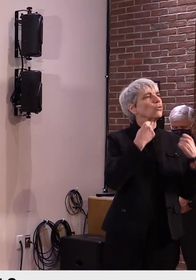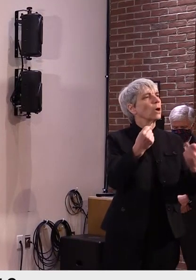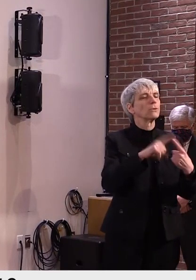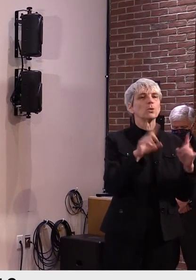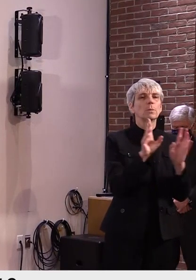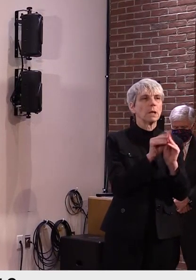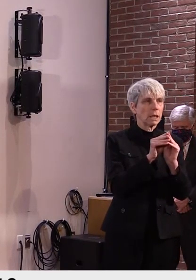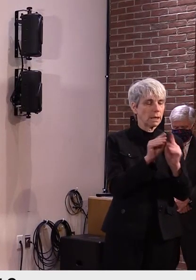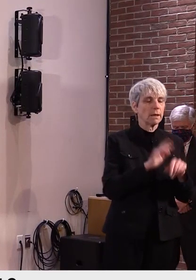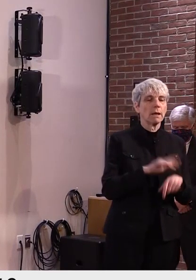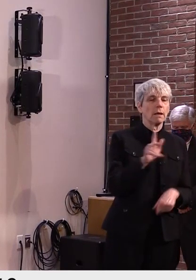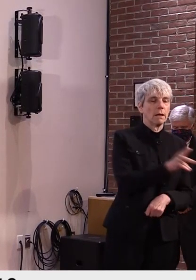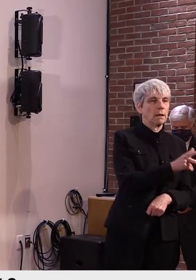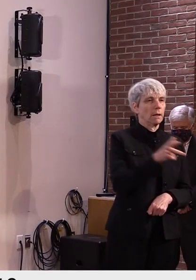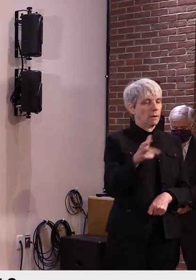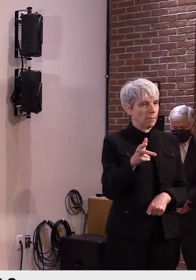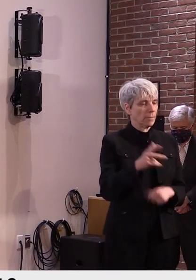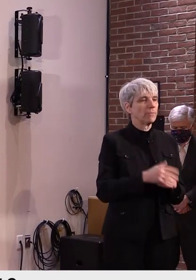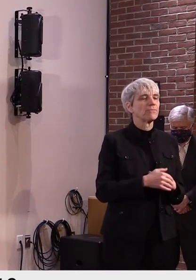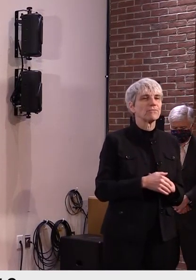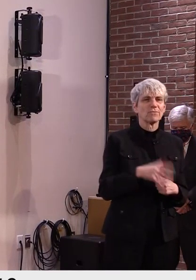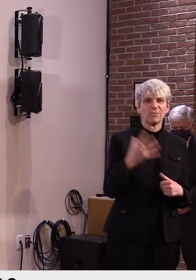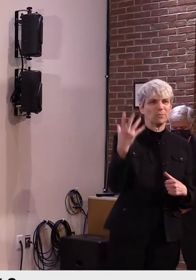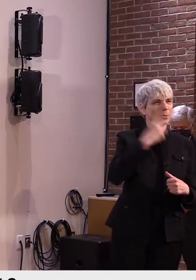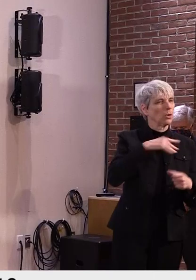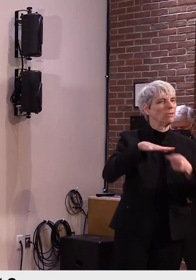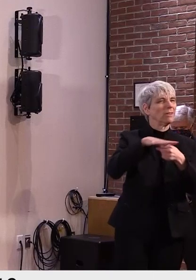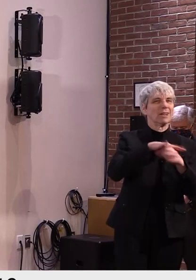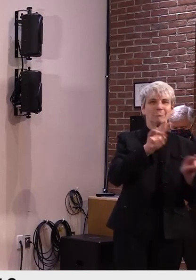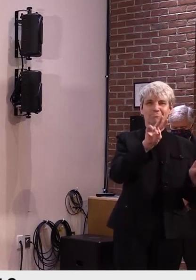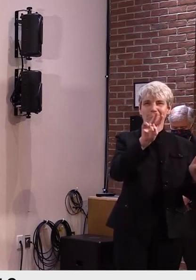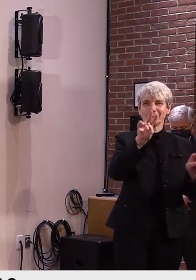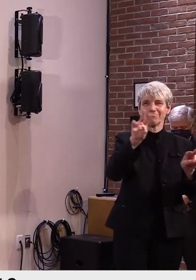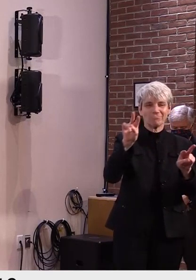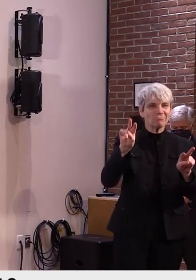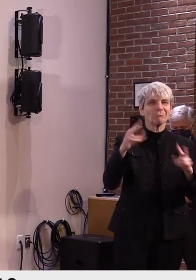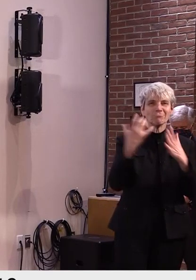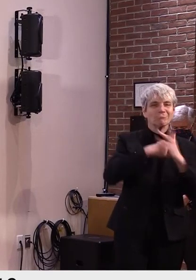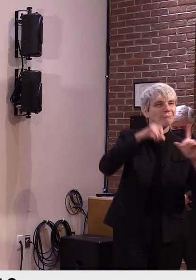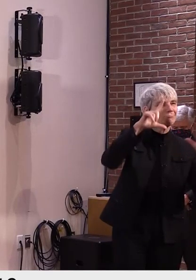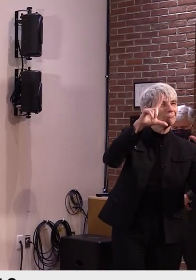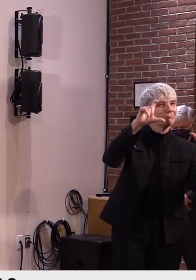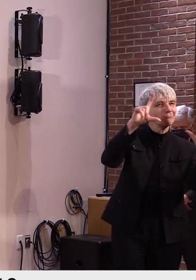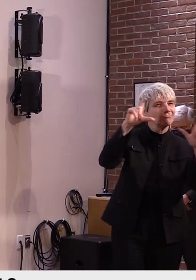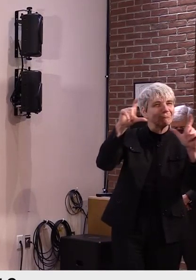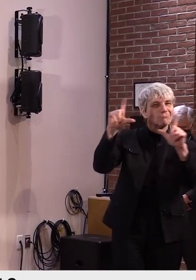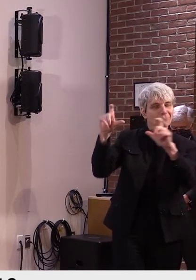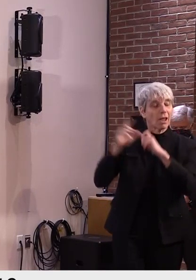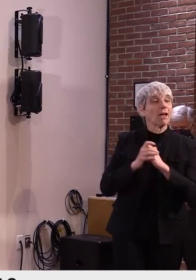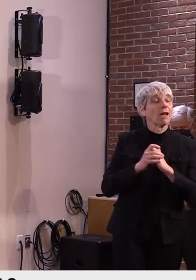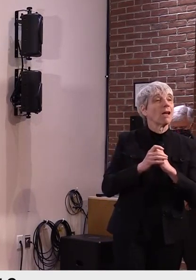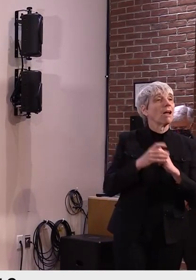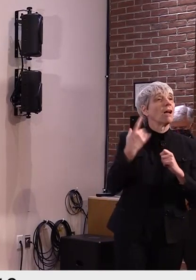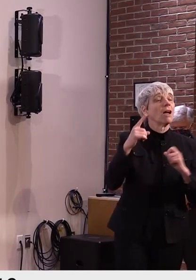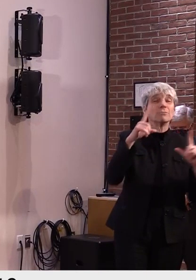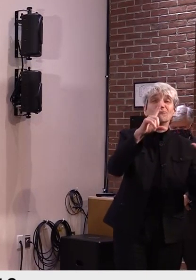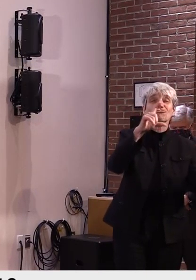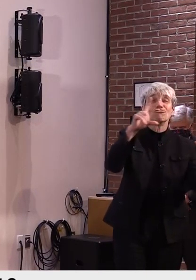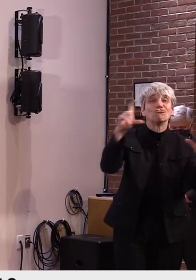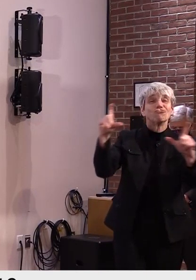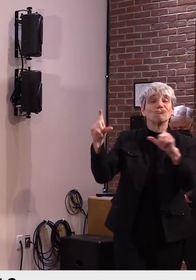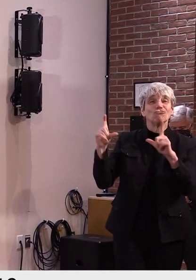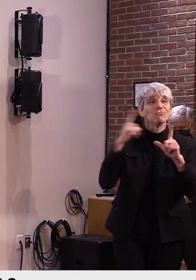on a hill that's got great scenic views, and I took some pictures. The point of the pictures wasn't to take